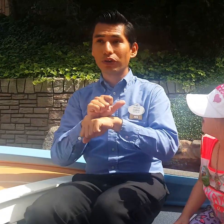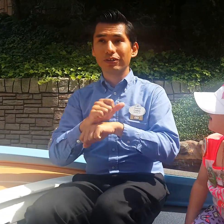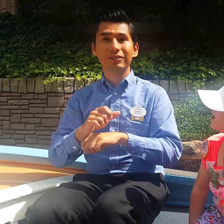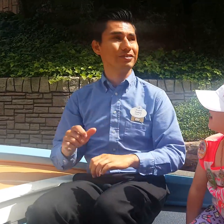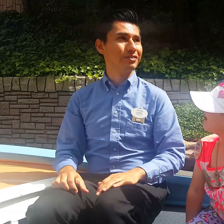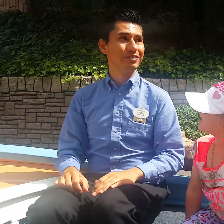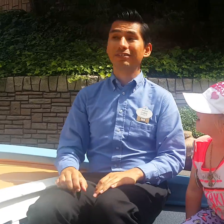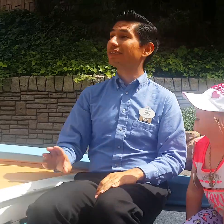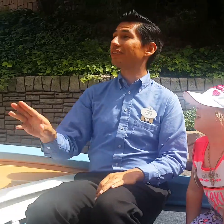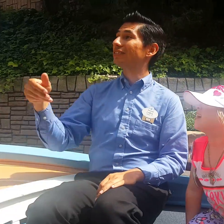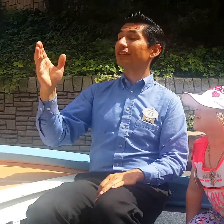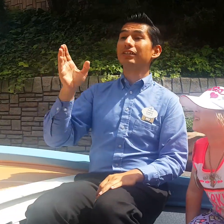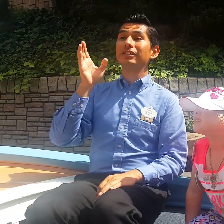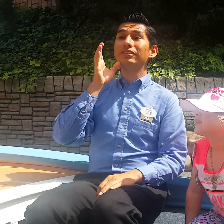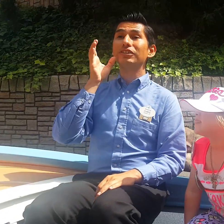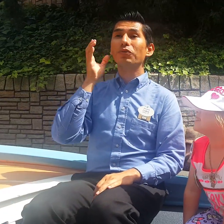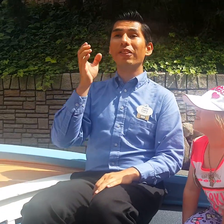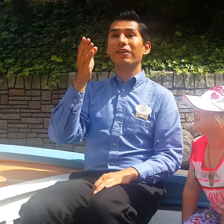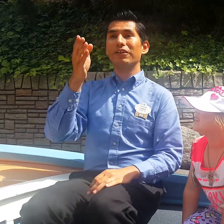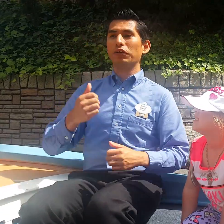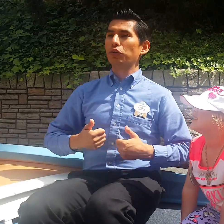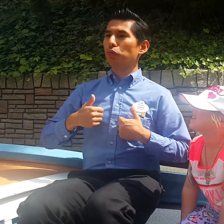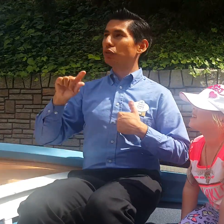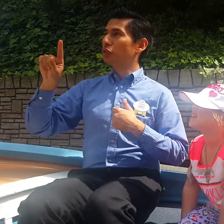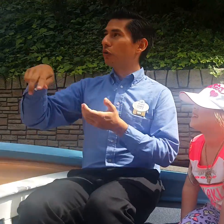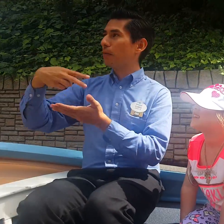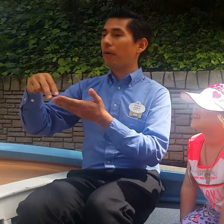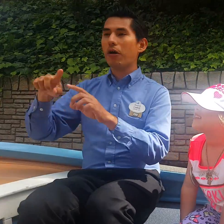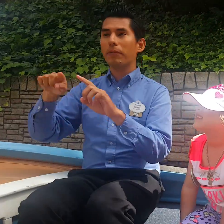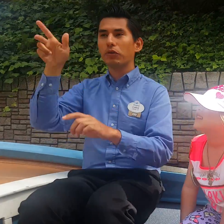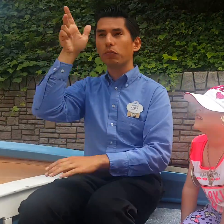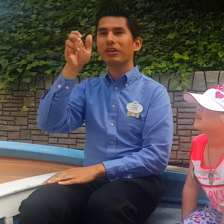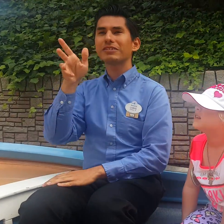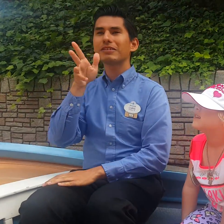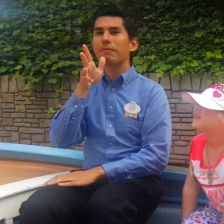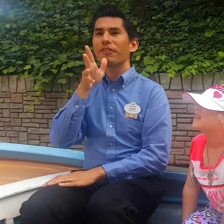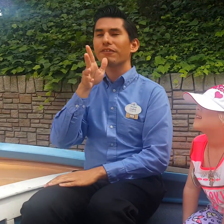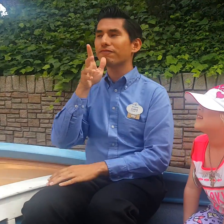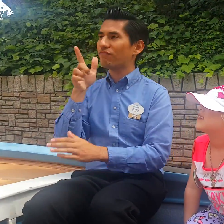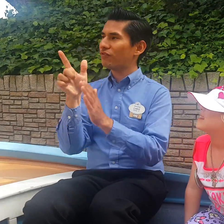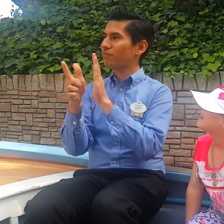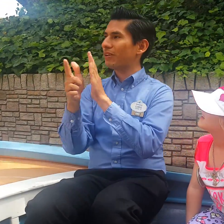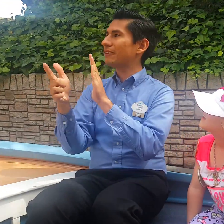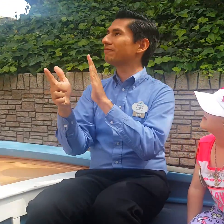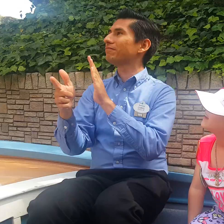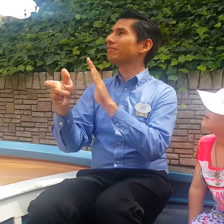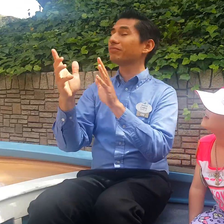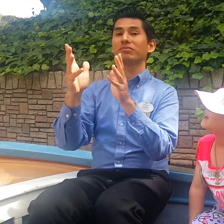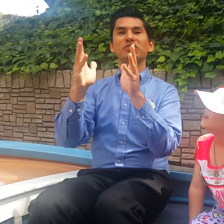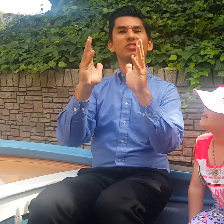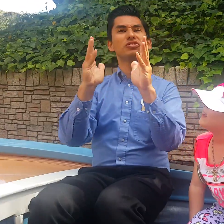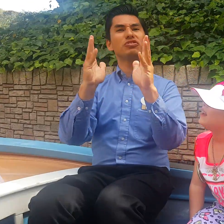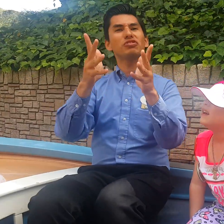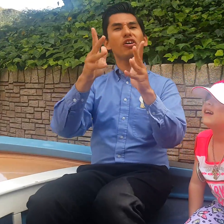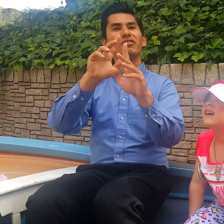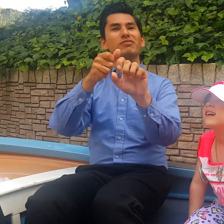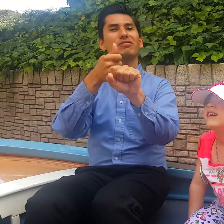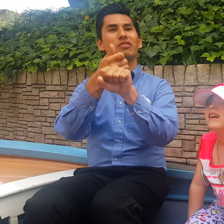And Cinderella wished to go to the ball, but her wicked stepmother forbade it. She locked her away in the blue roof chateau just behind us to the left. Her